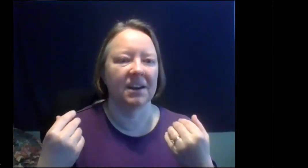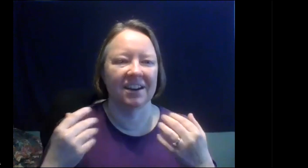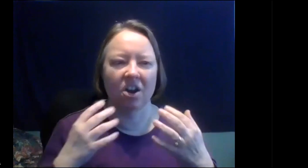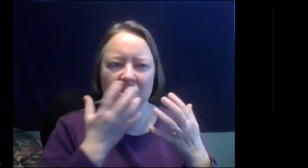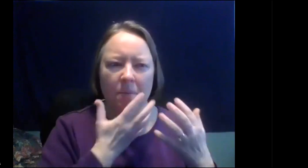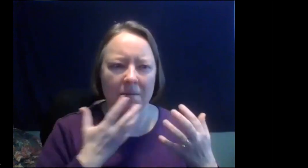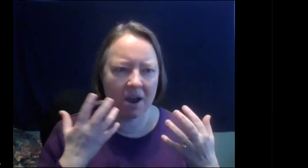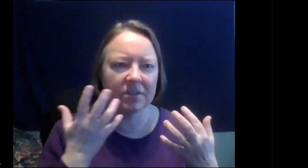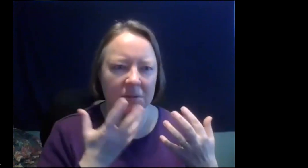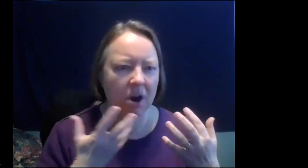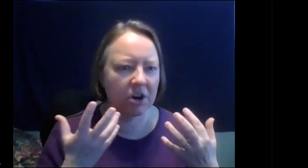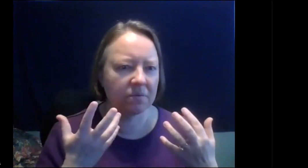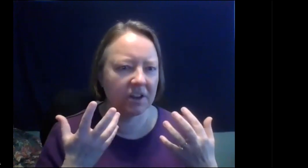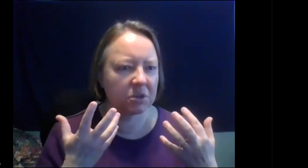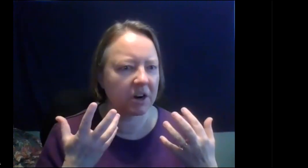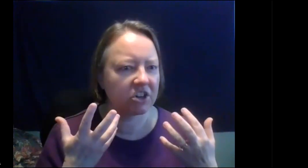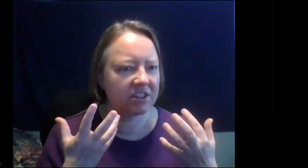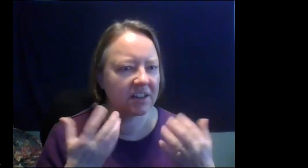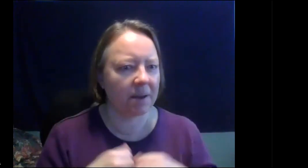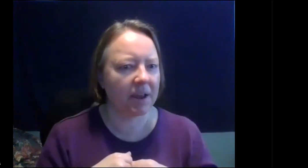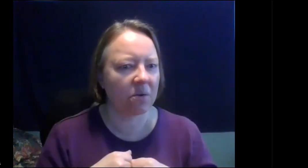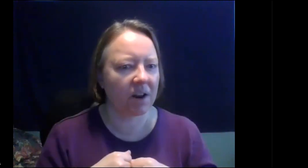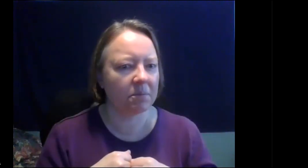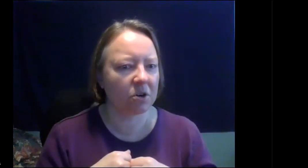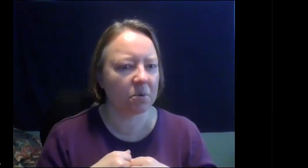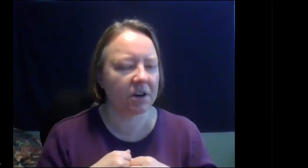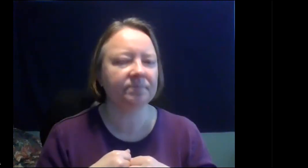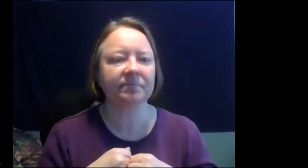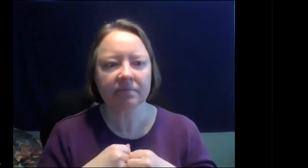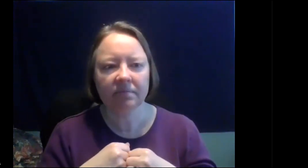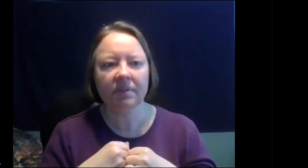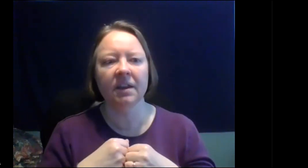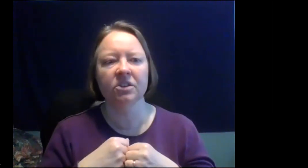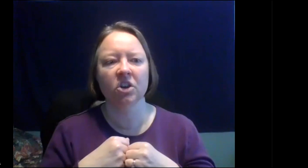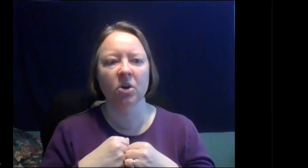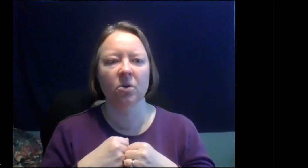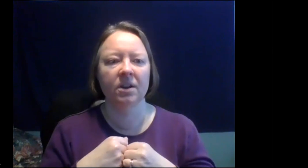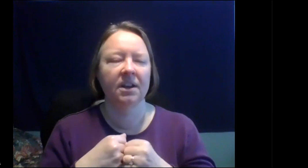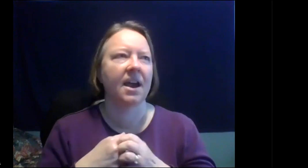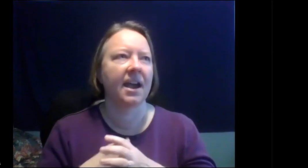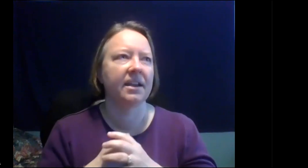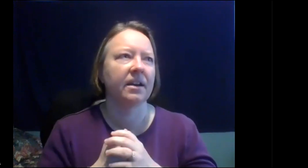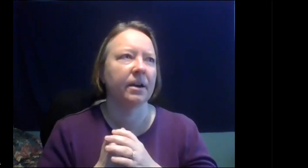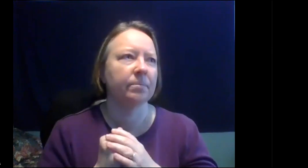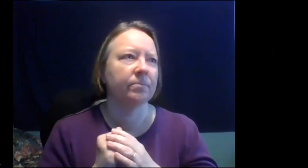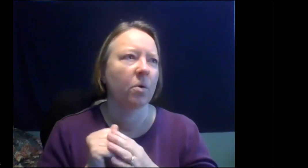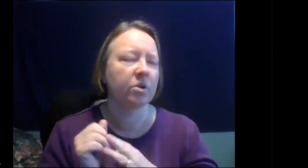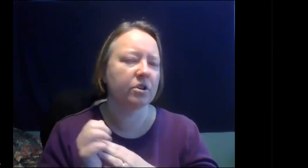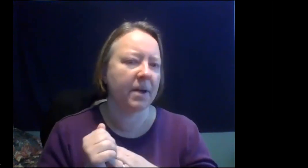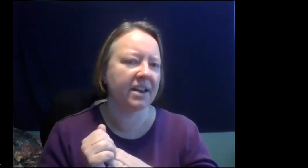it also, my mouth is part of the expressions that I make when I'm interpreting. So I ordered